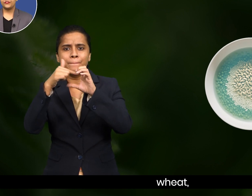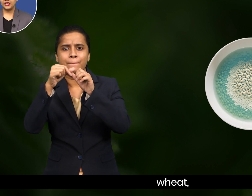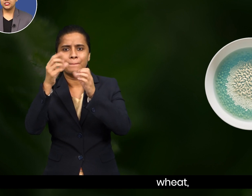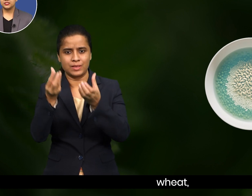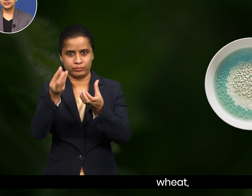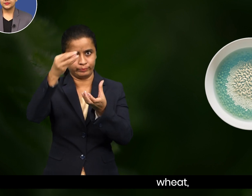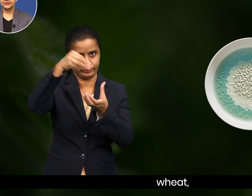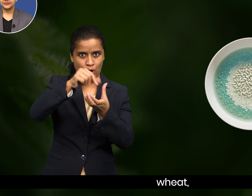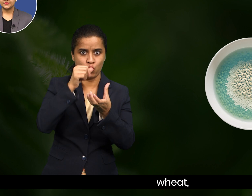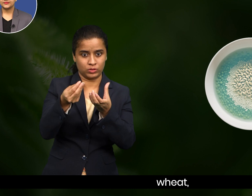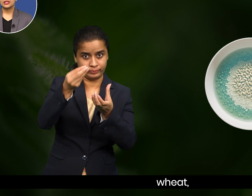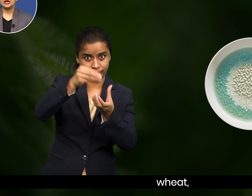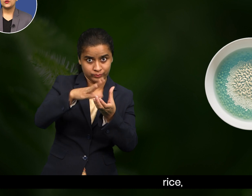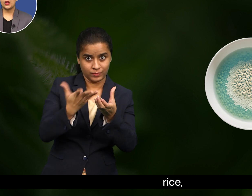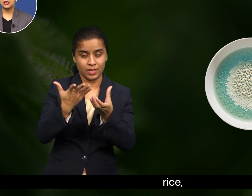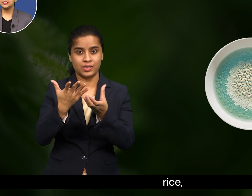wheat,